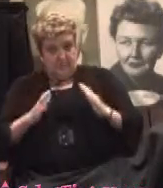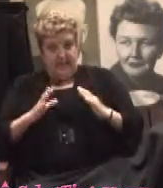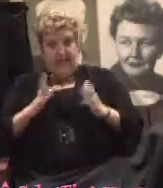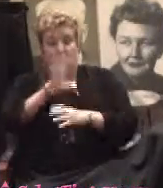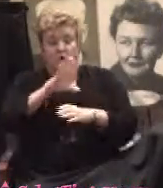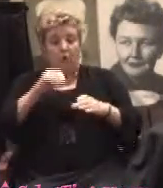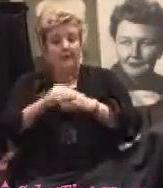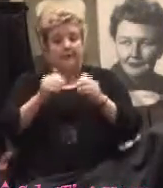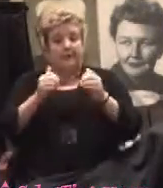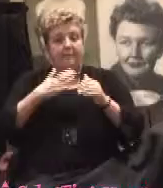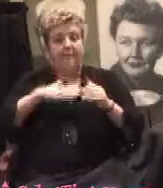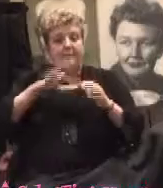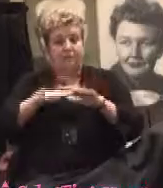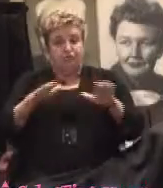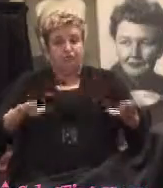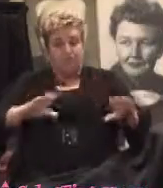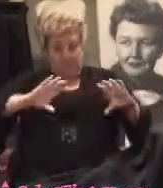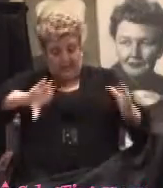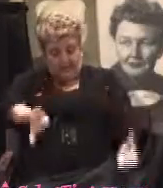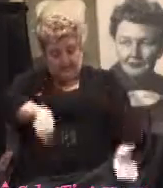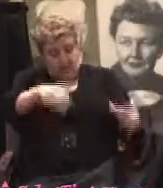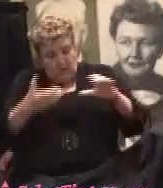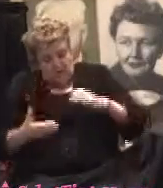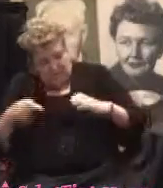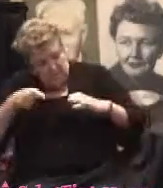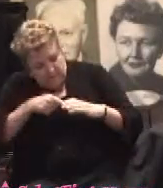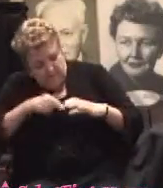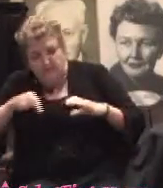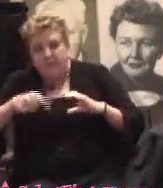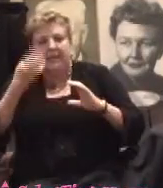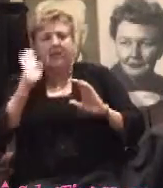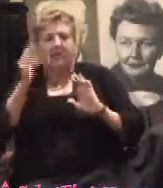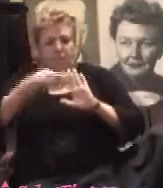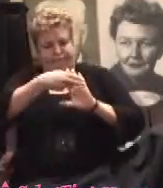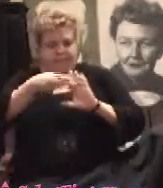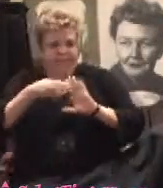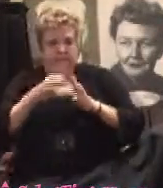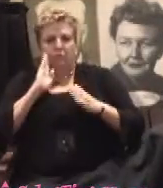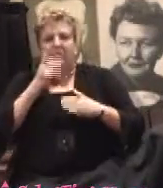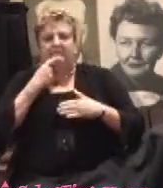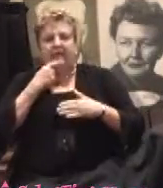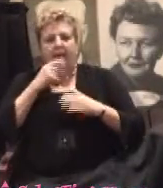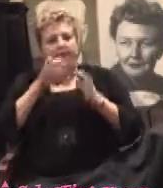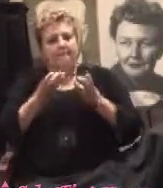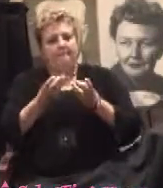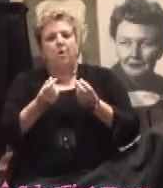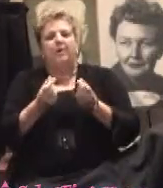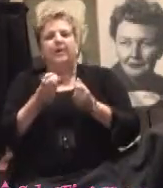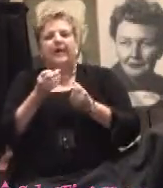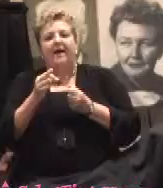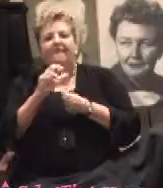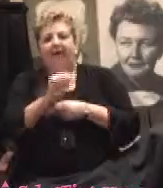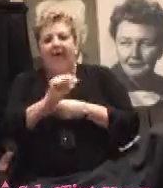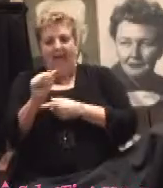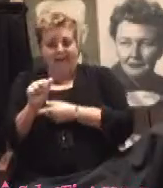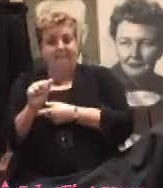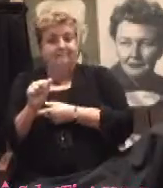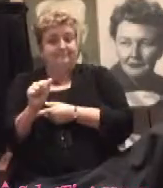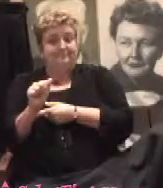of Alcoholics Anonymous. And that's truly true. There's nothing that I have that isn't a result of what I've learned here and what